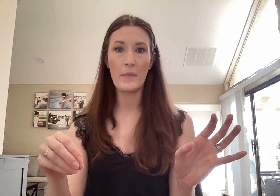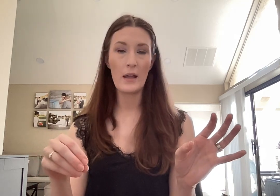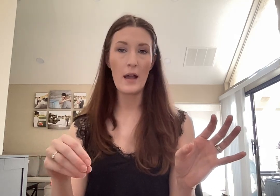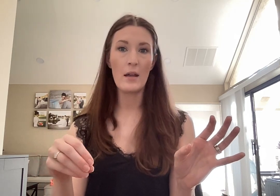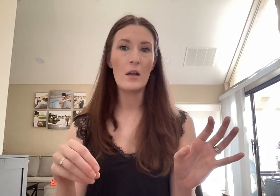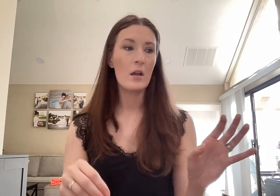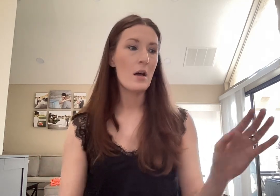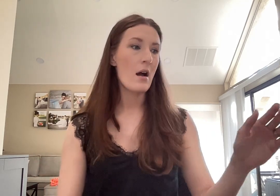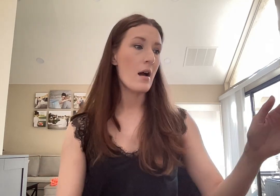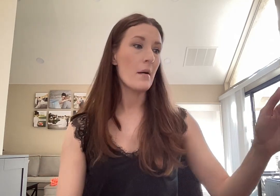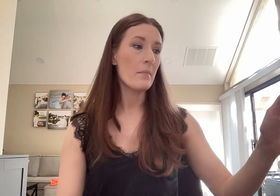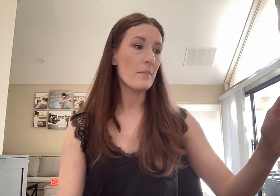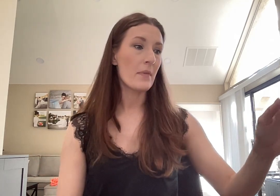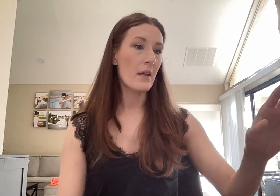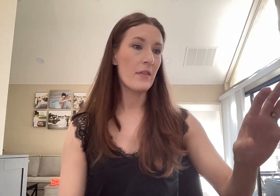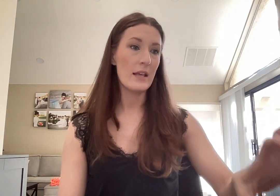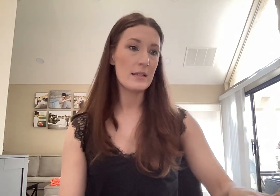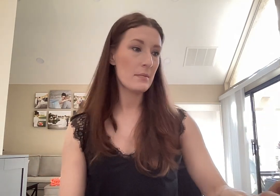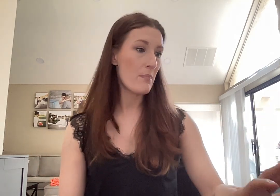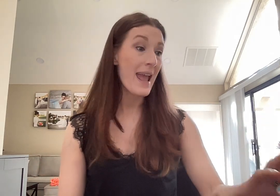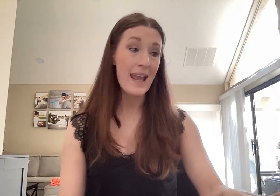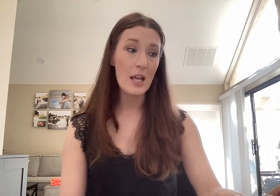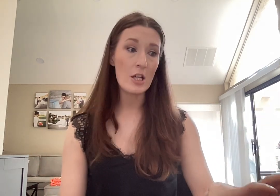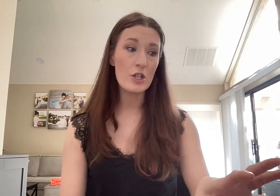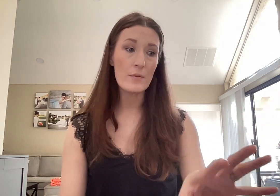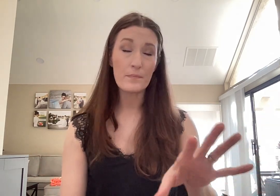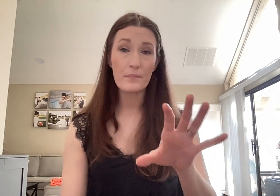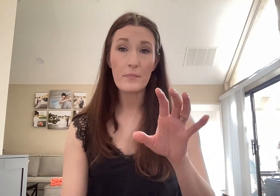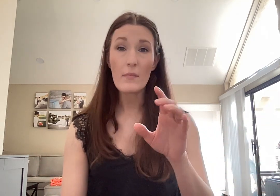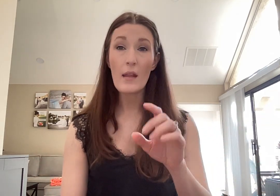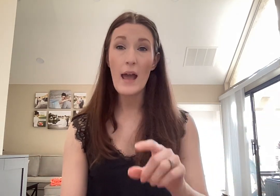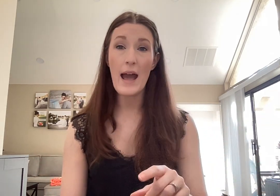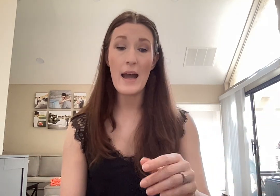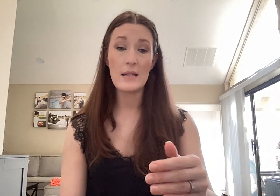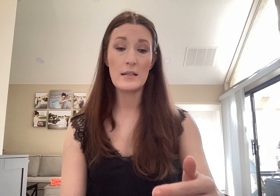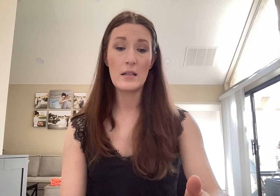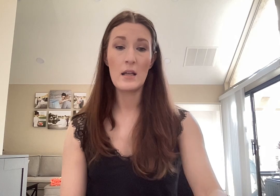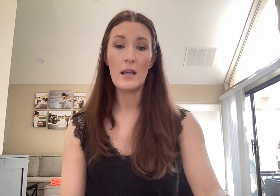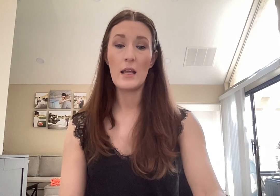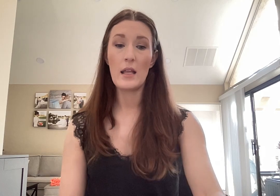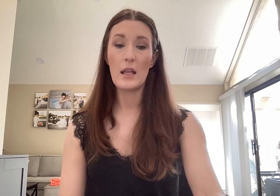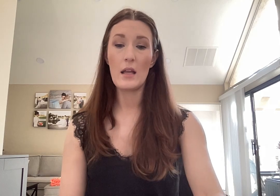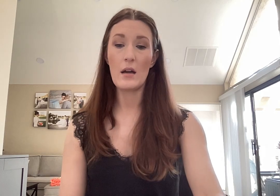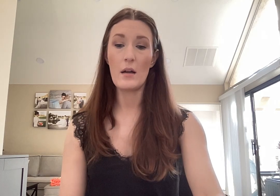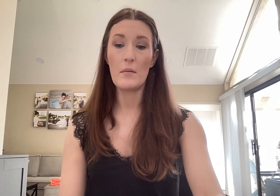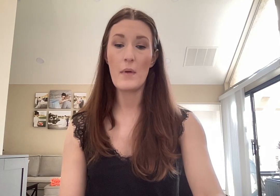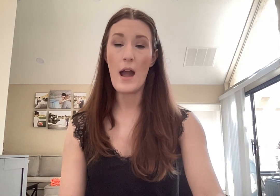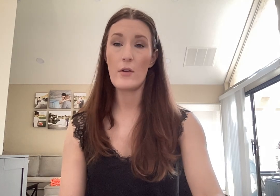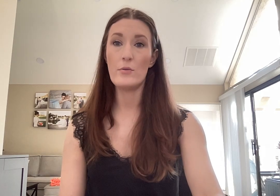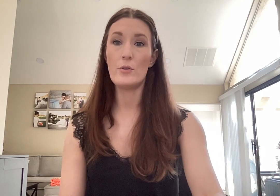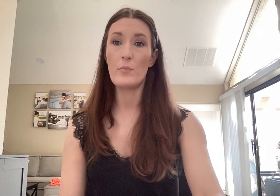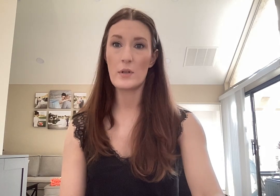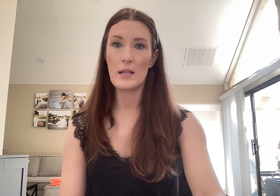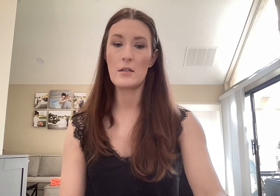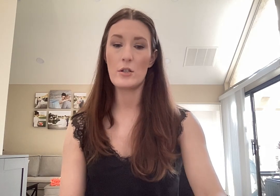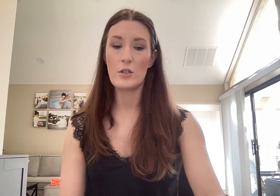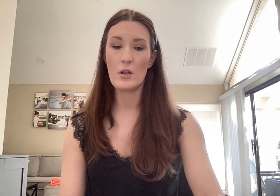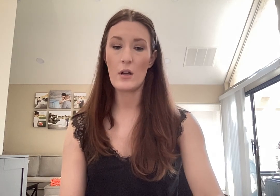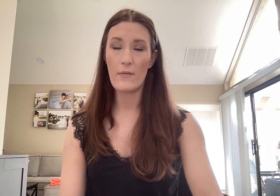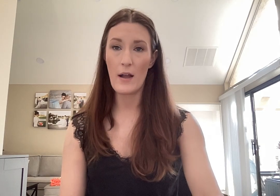Okay. This page has how you do percentage, a